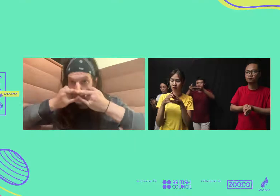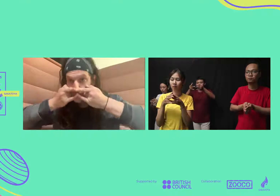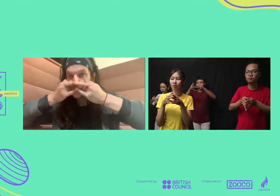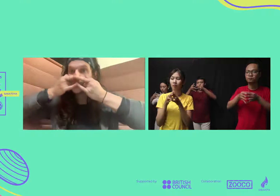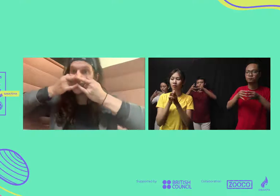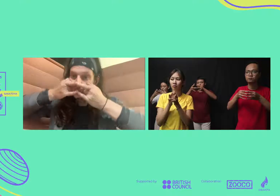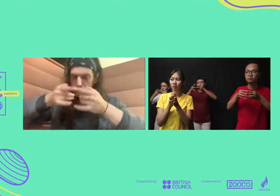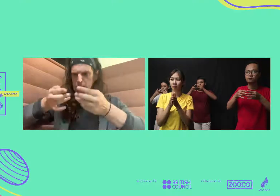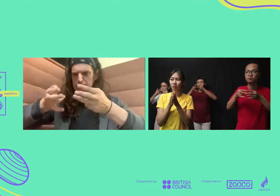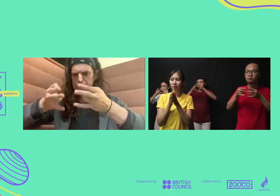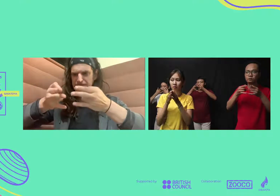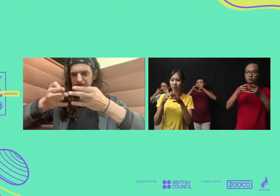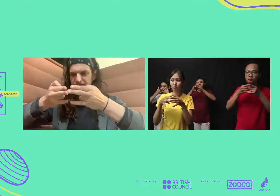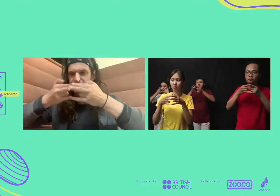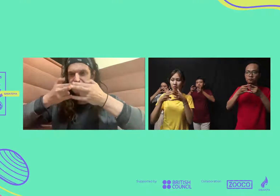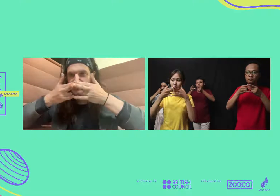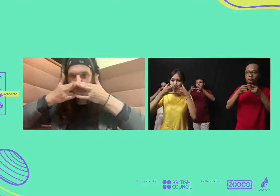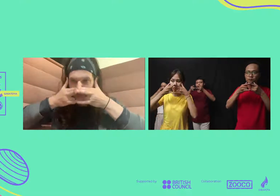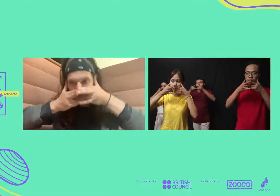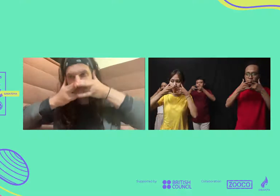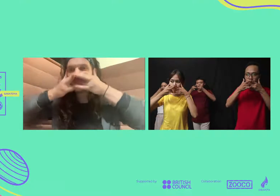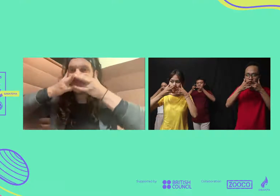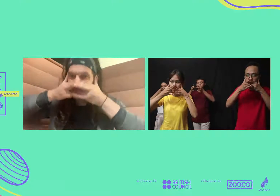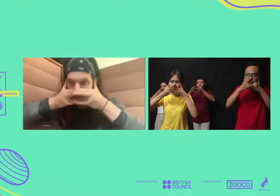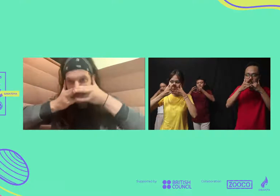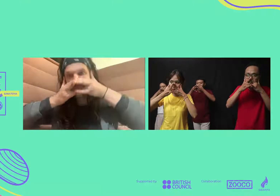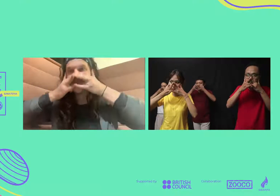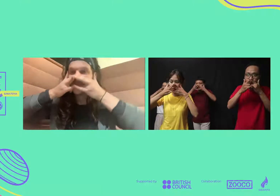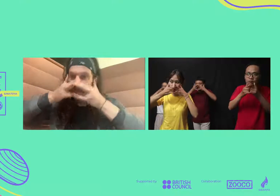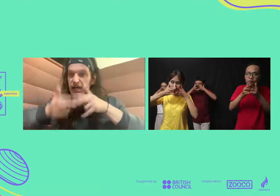And then we shift to the next one.